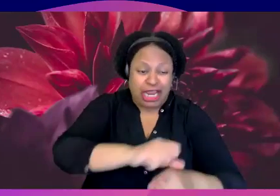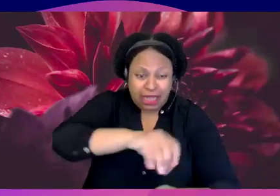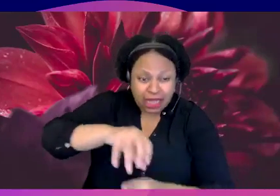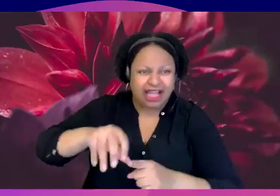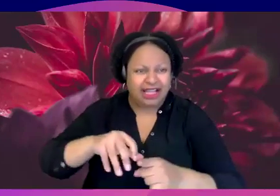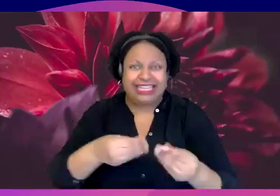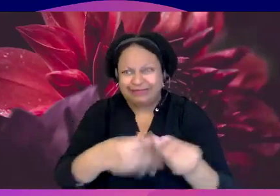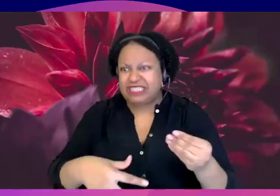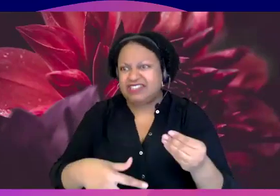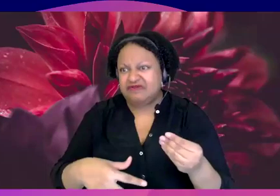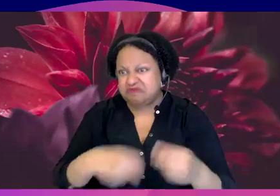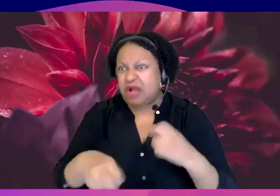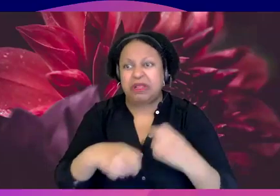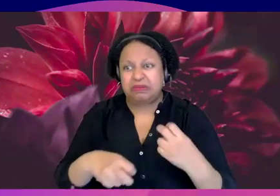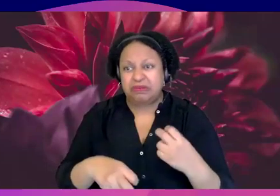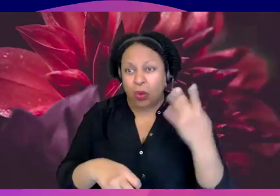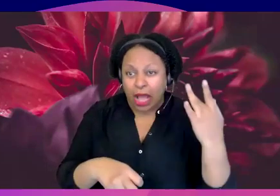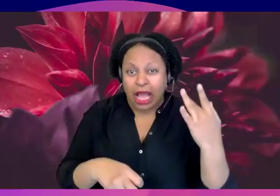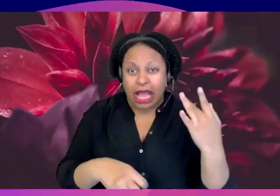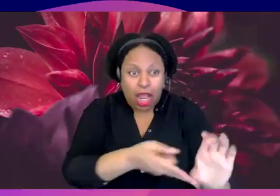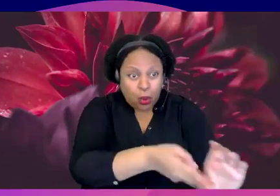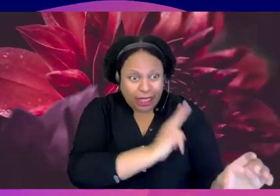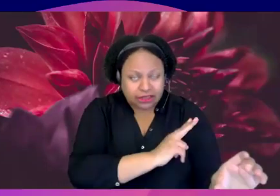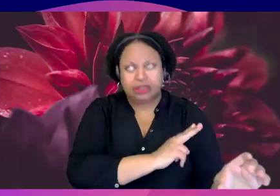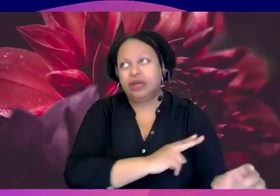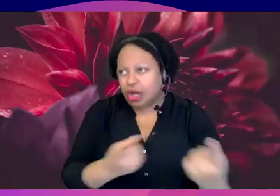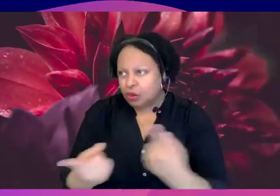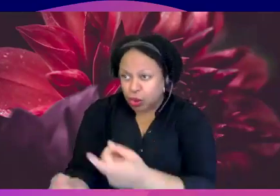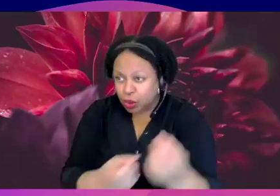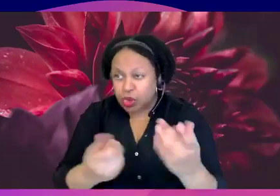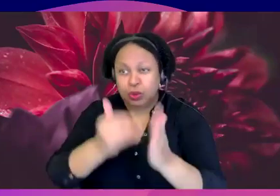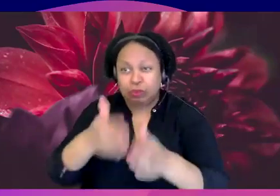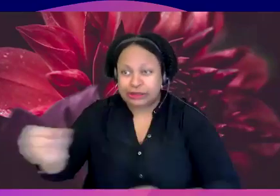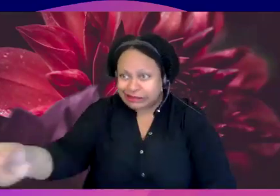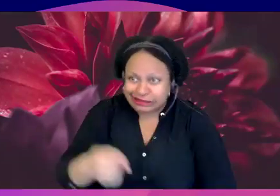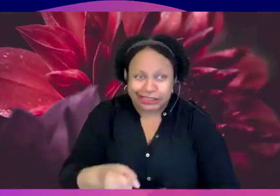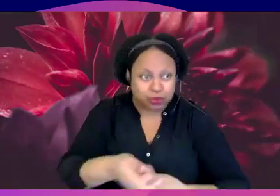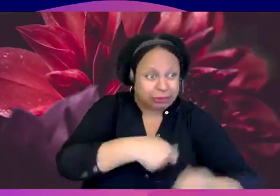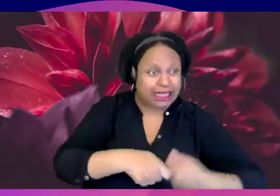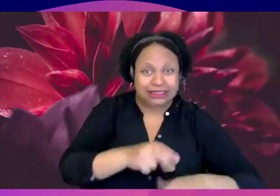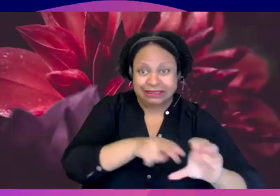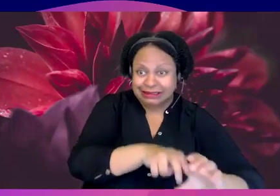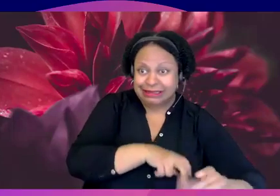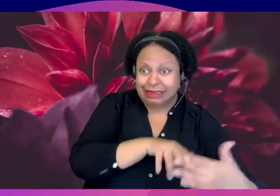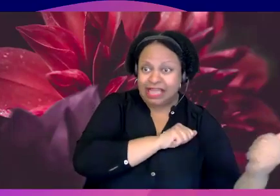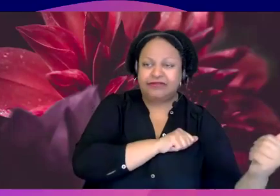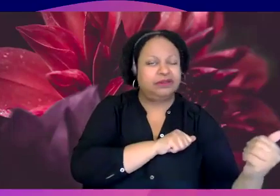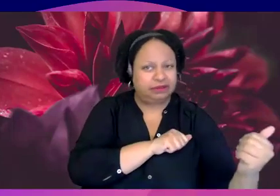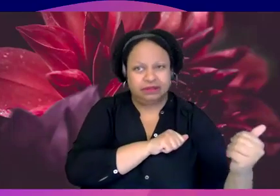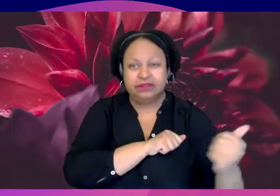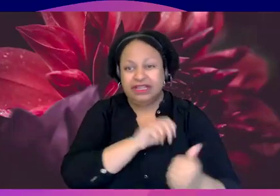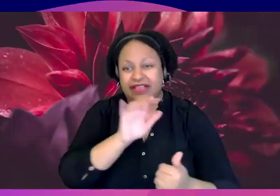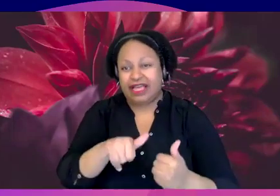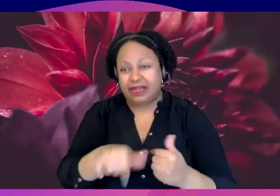expensive problem. Recruitment is a lot of work. It takes a lot of time and resources from an organization. And not only that, we're losing